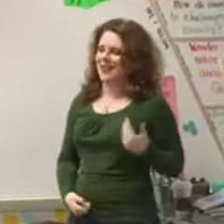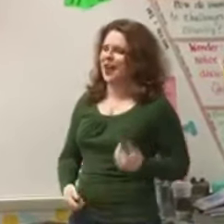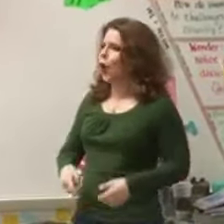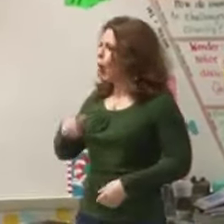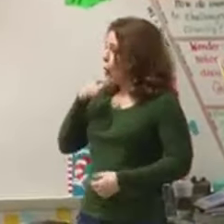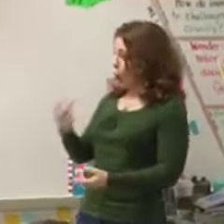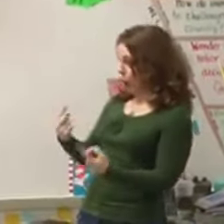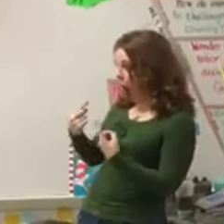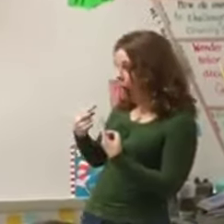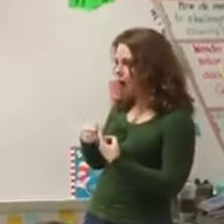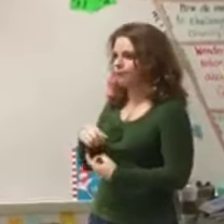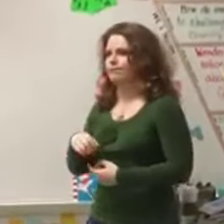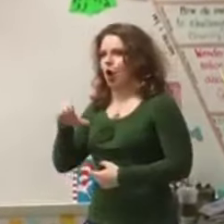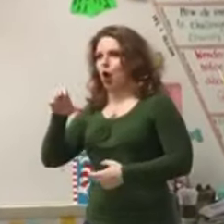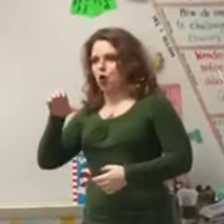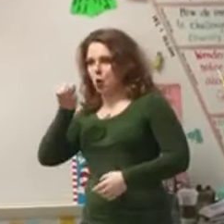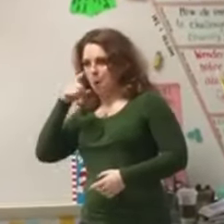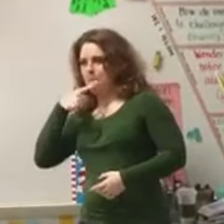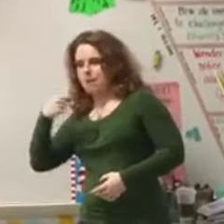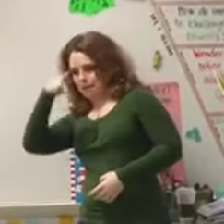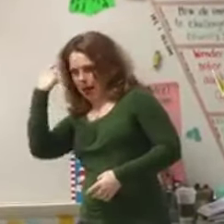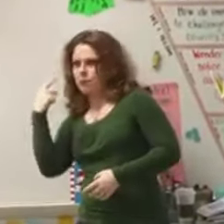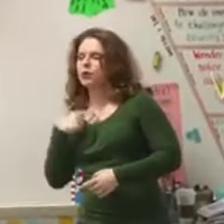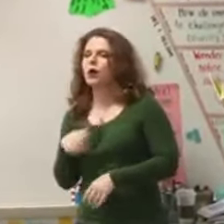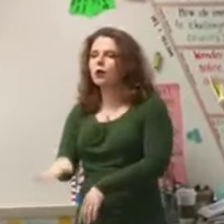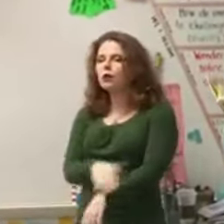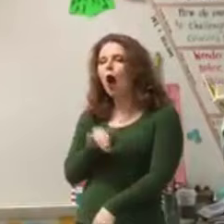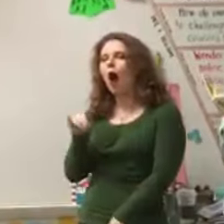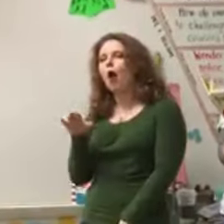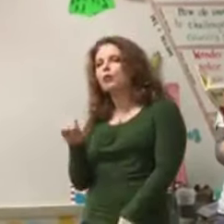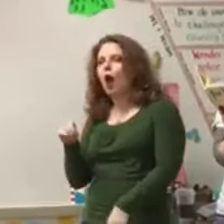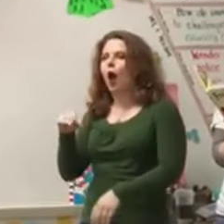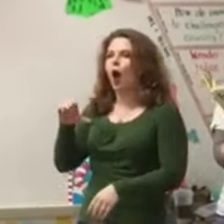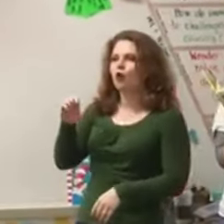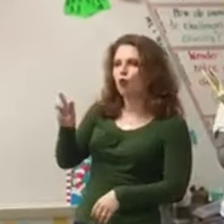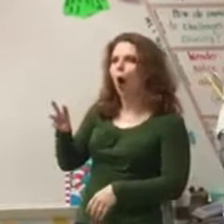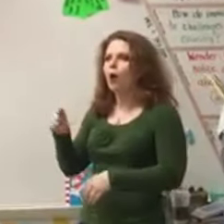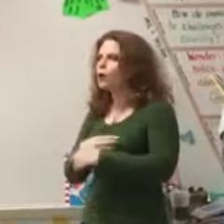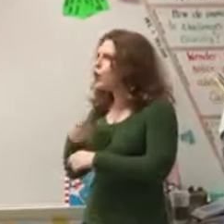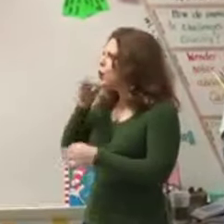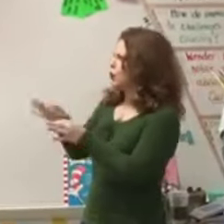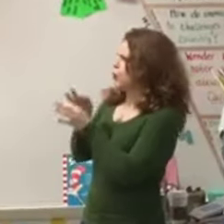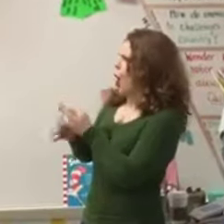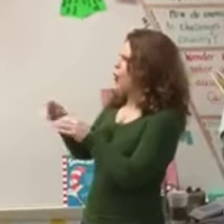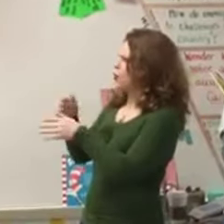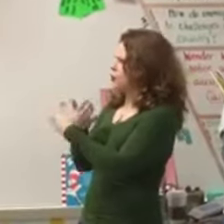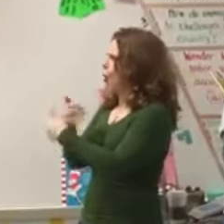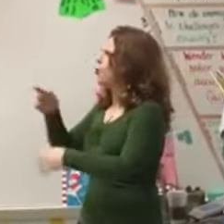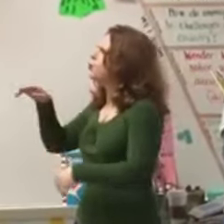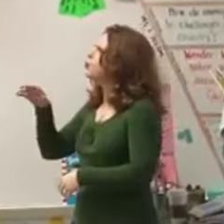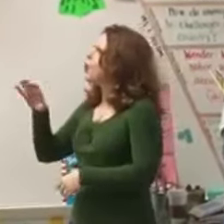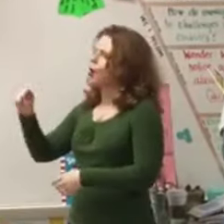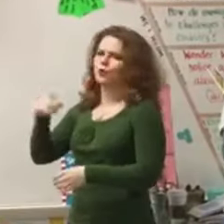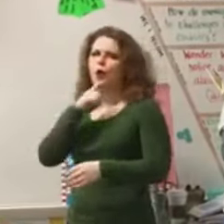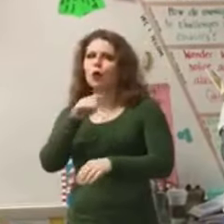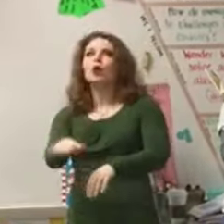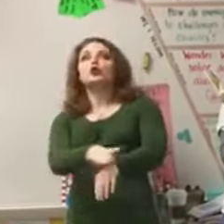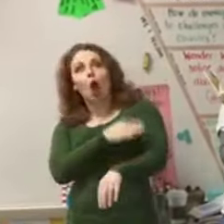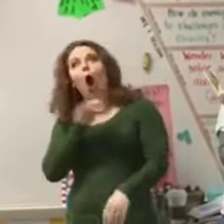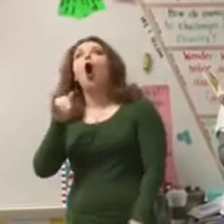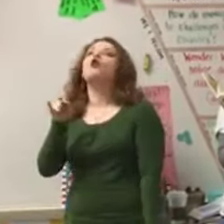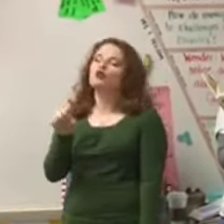Who comes? Crow comes. Slow Joe Crow comes. Who sews crow's clothes? Sue sews crow's clothes.